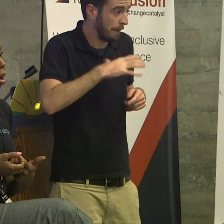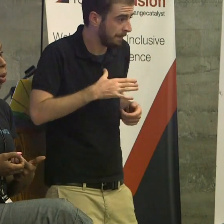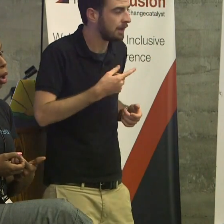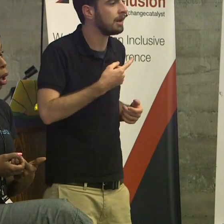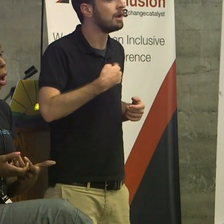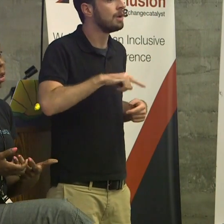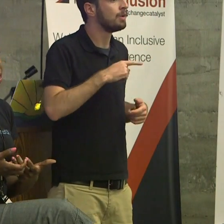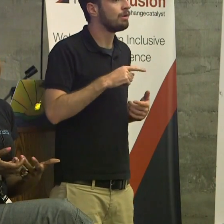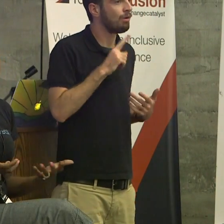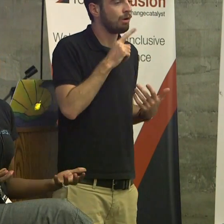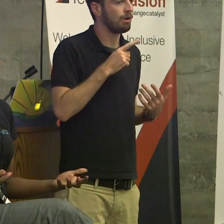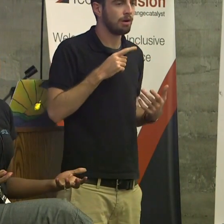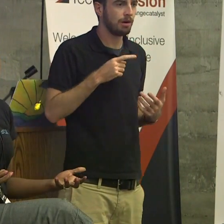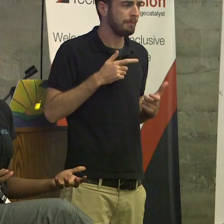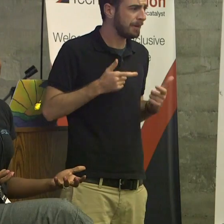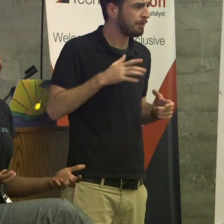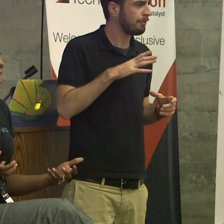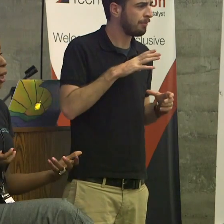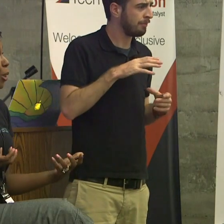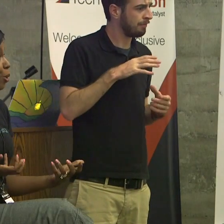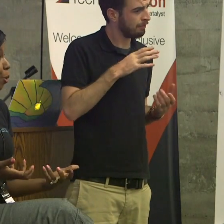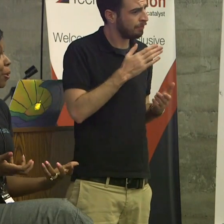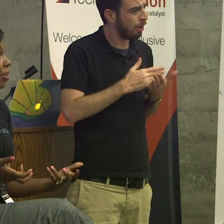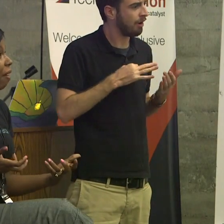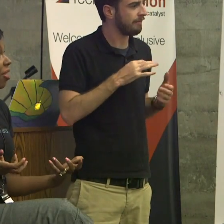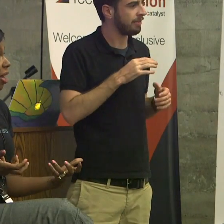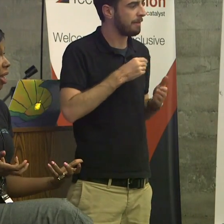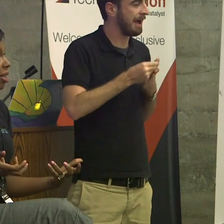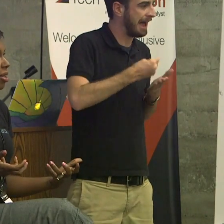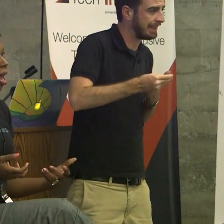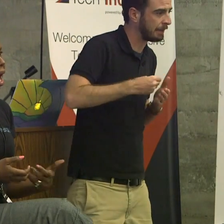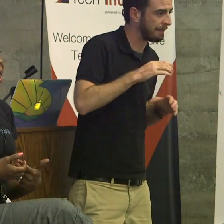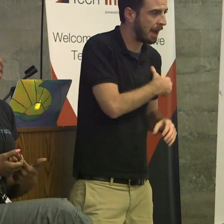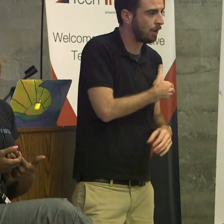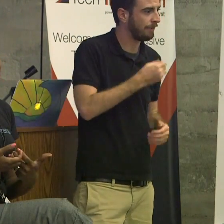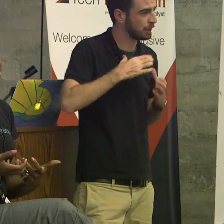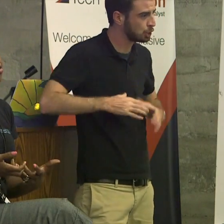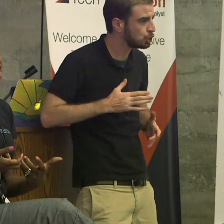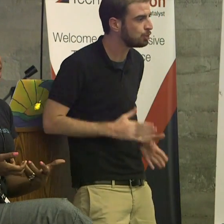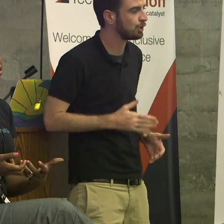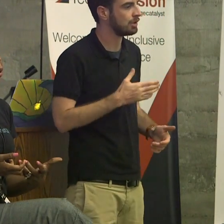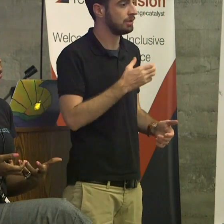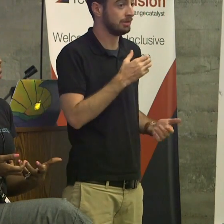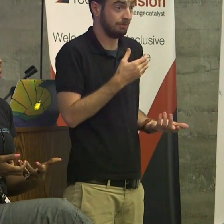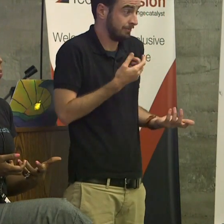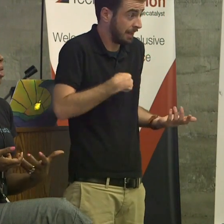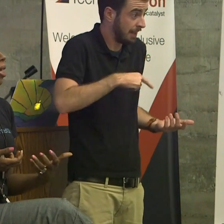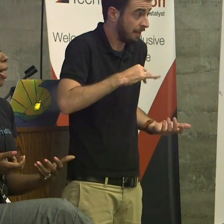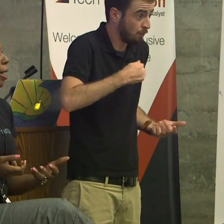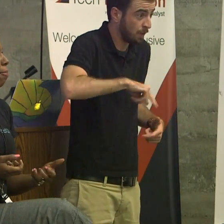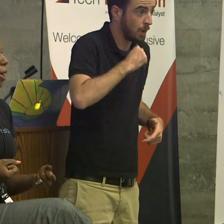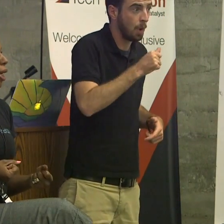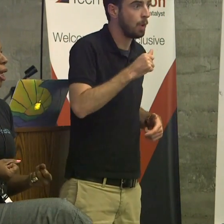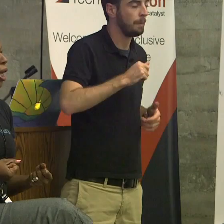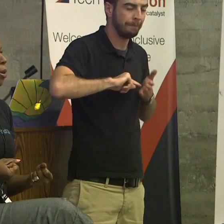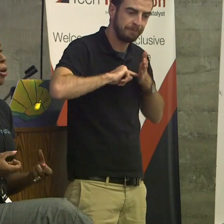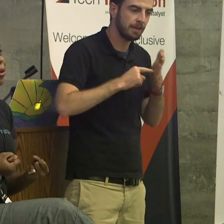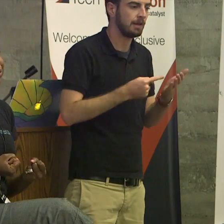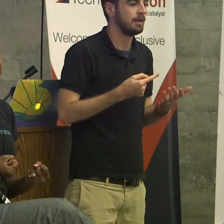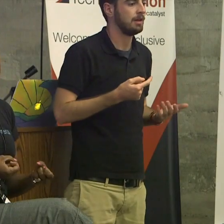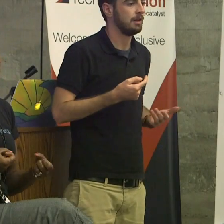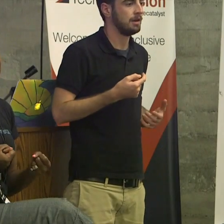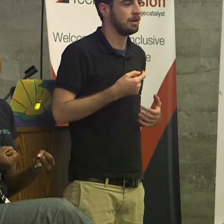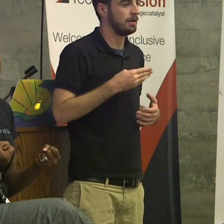a part, we are a large part of the buying power and the consumers of things. And if we do not begin being